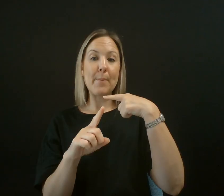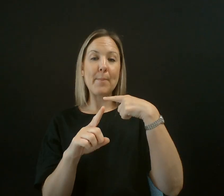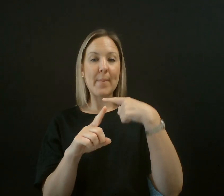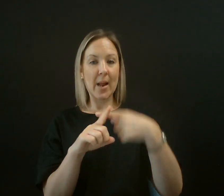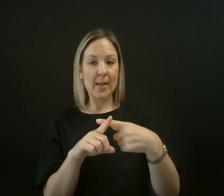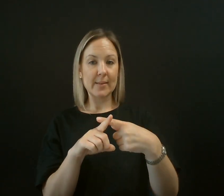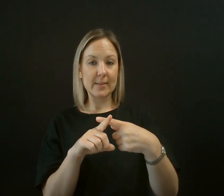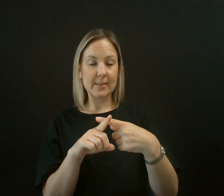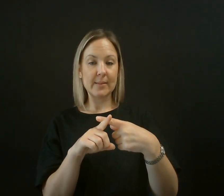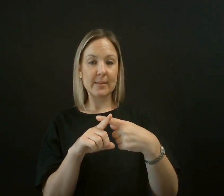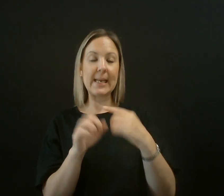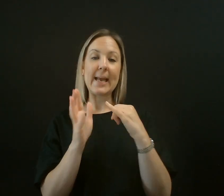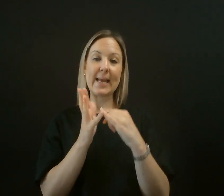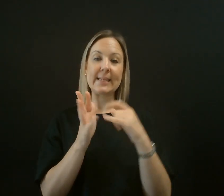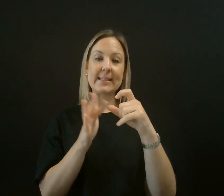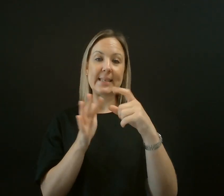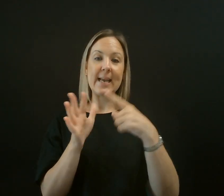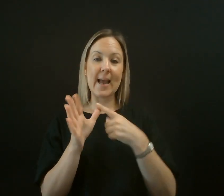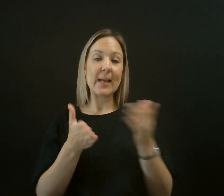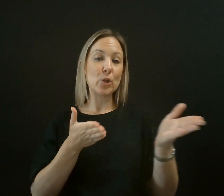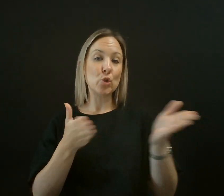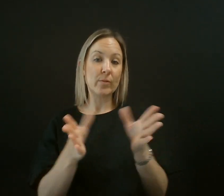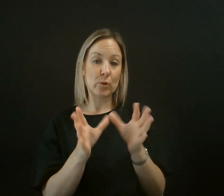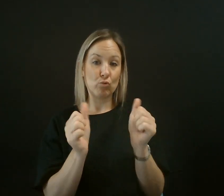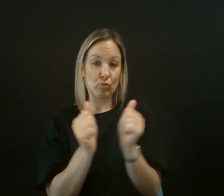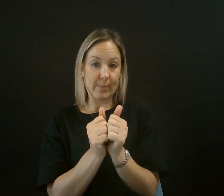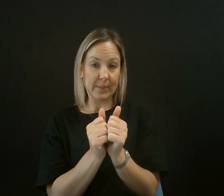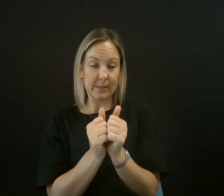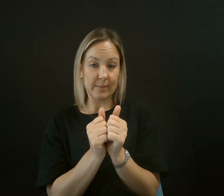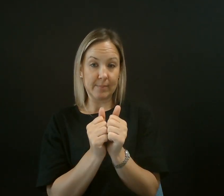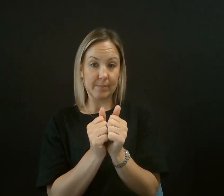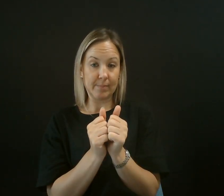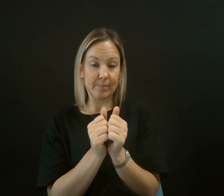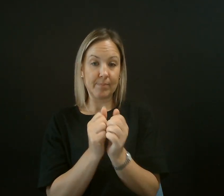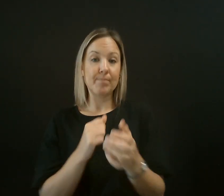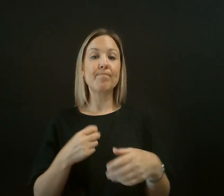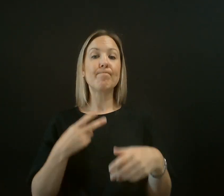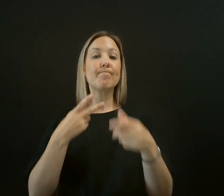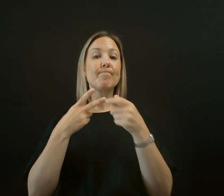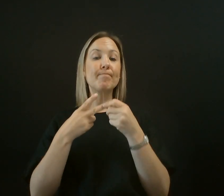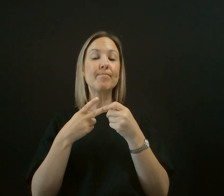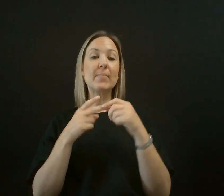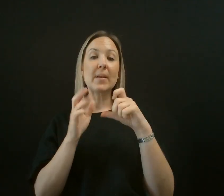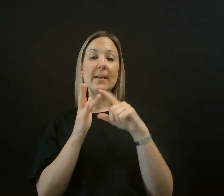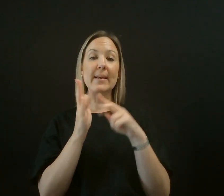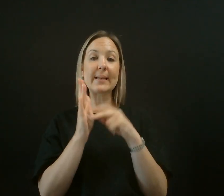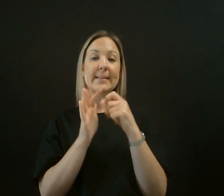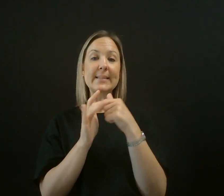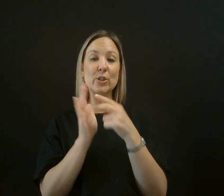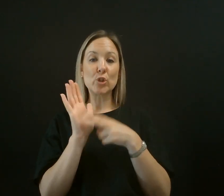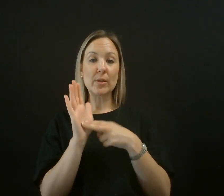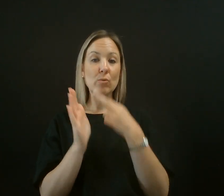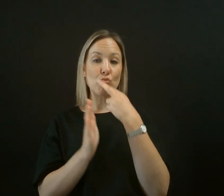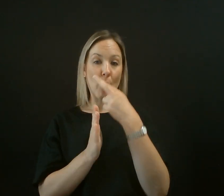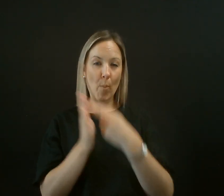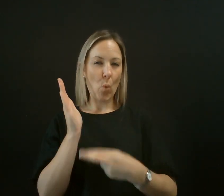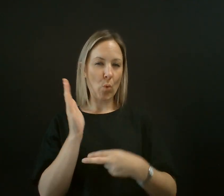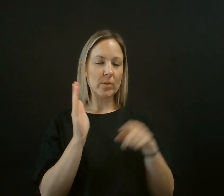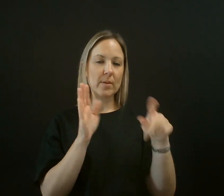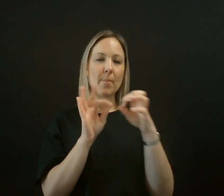and/or SDA service agreement, a condition report completed by the